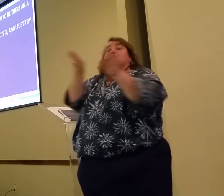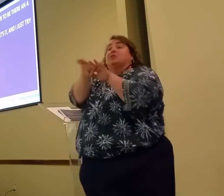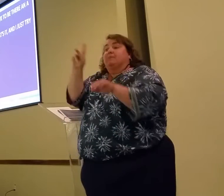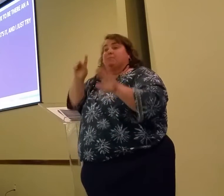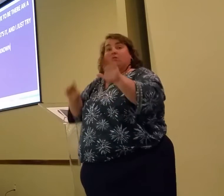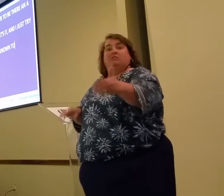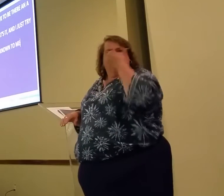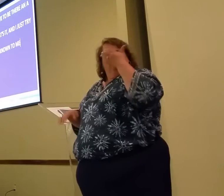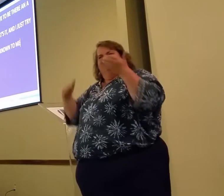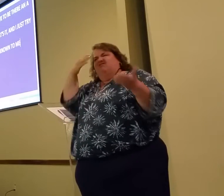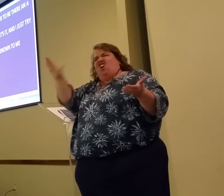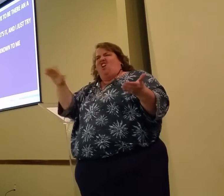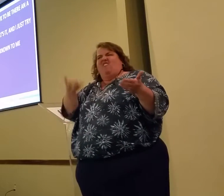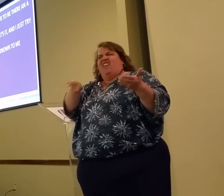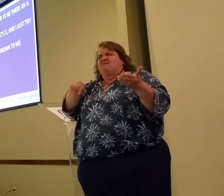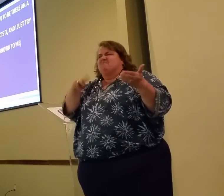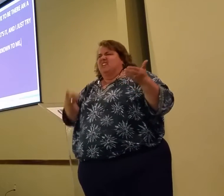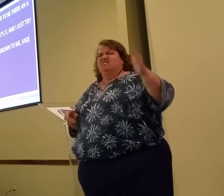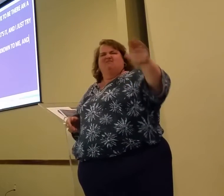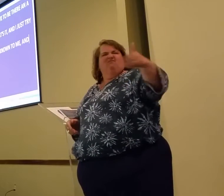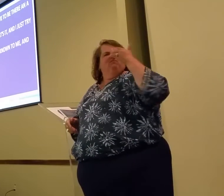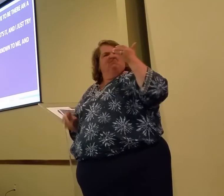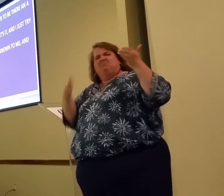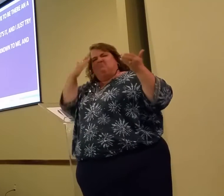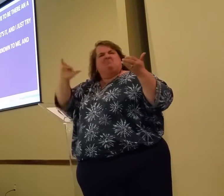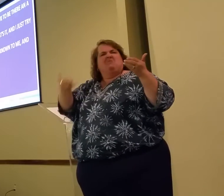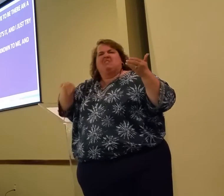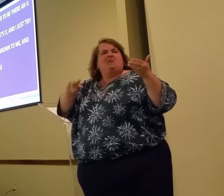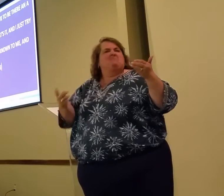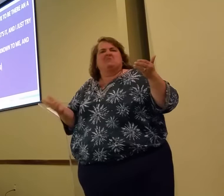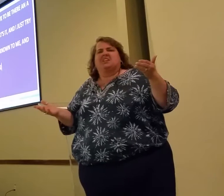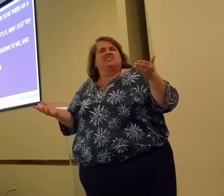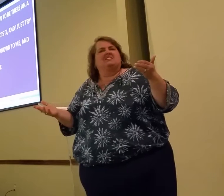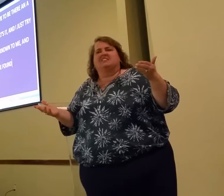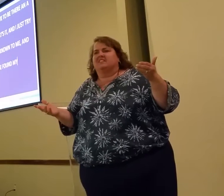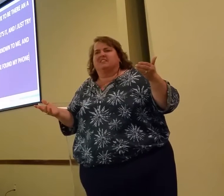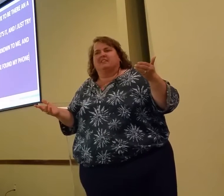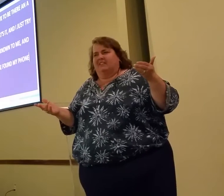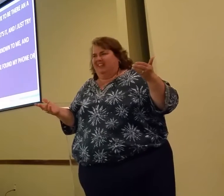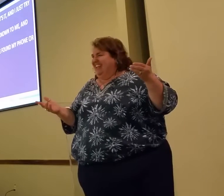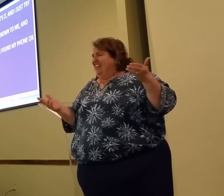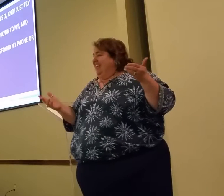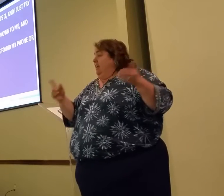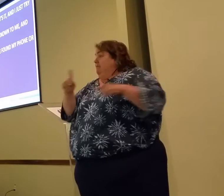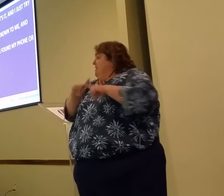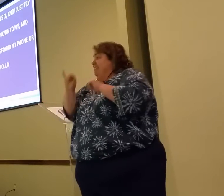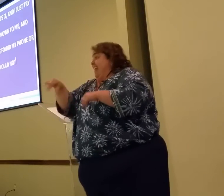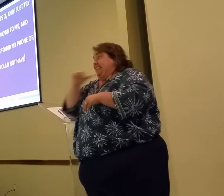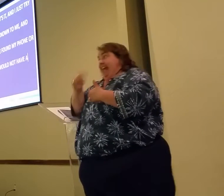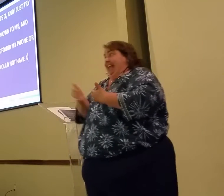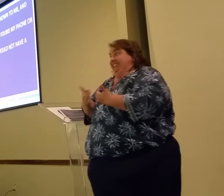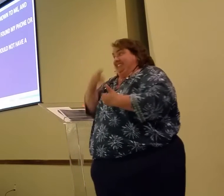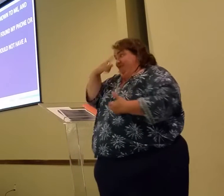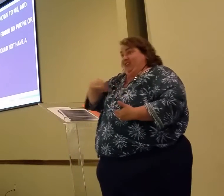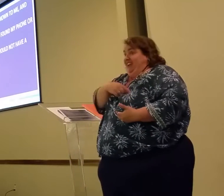me. And then if someone else found my phone or my calendar, they would not have a clue as to what that meant. Of course,